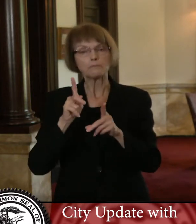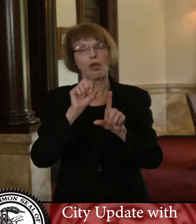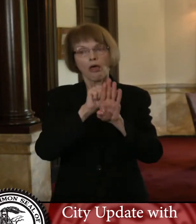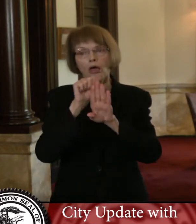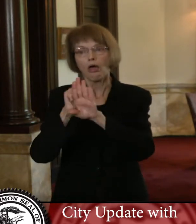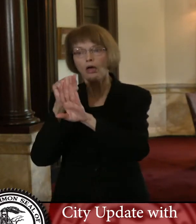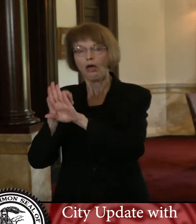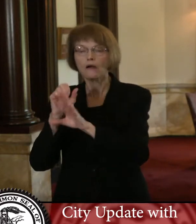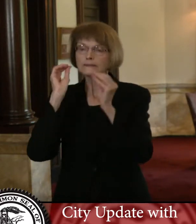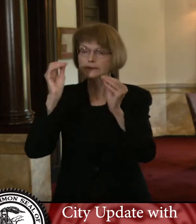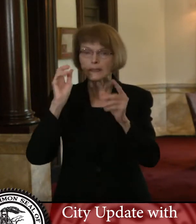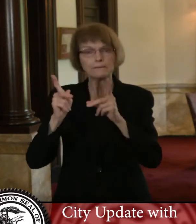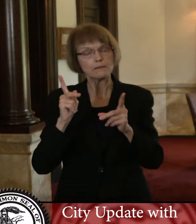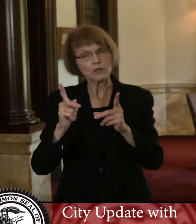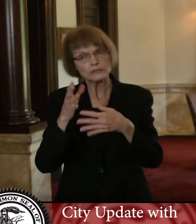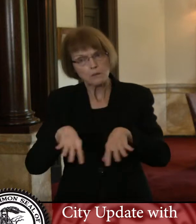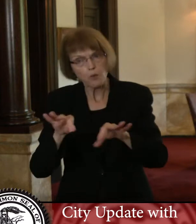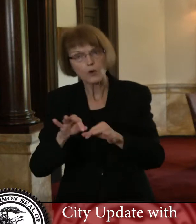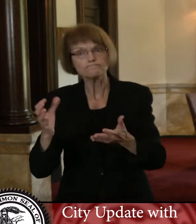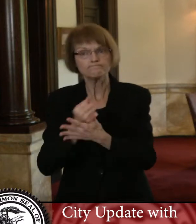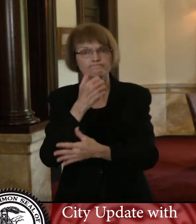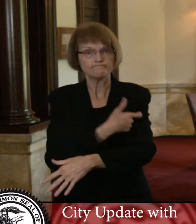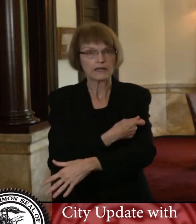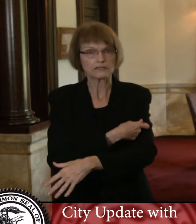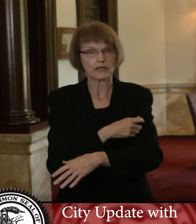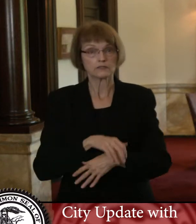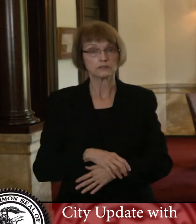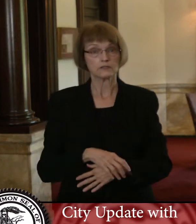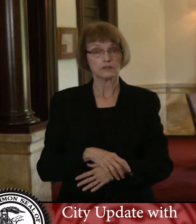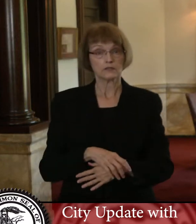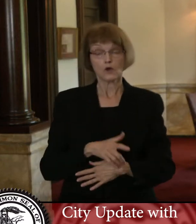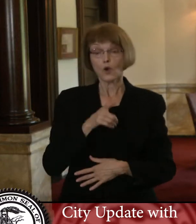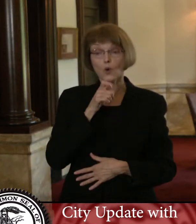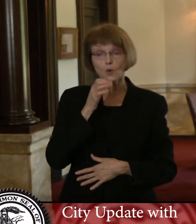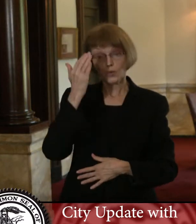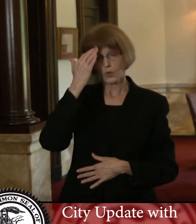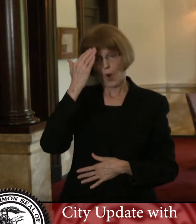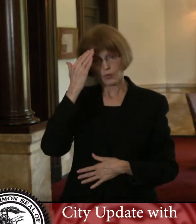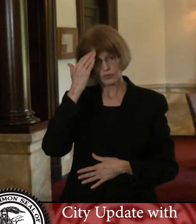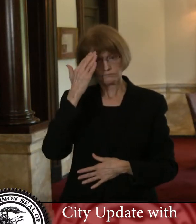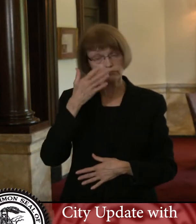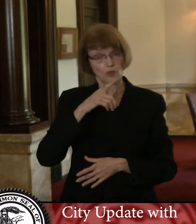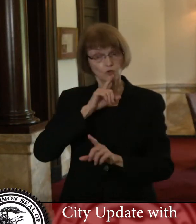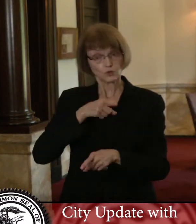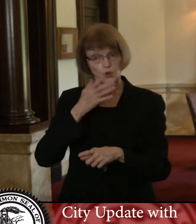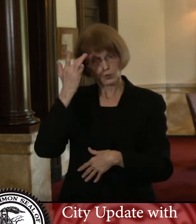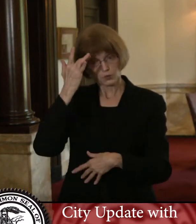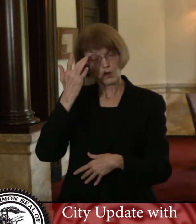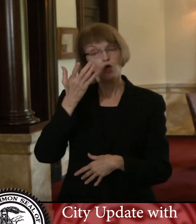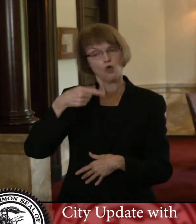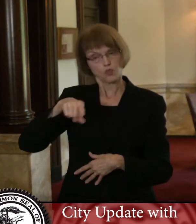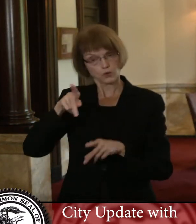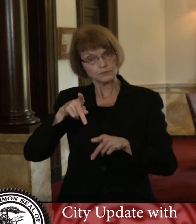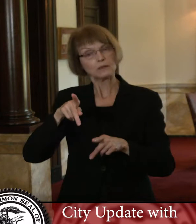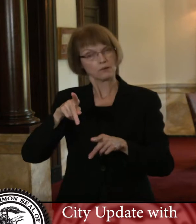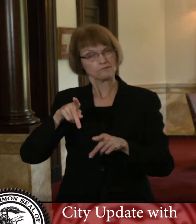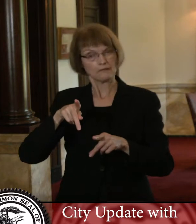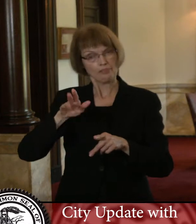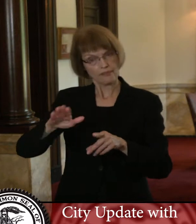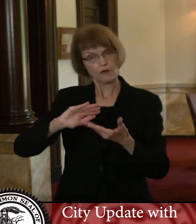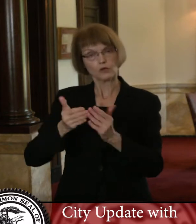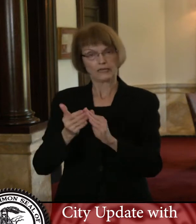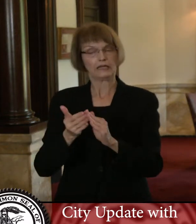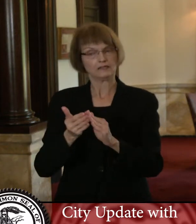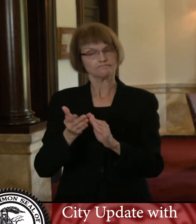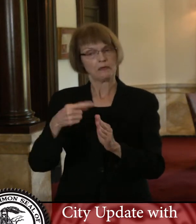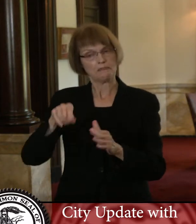getting vaccinated. The people closest to the problem are closest to the solution, and no one knows their communities better than the people